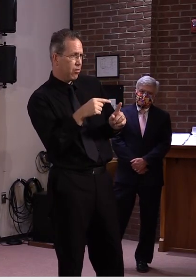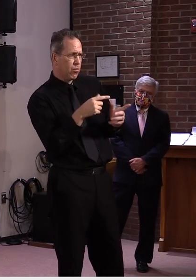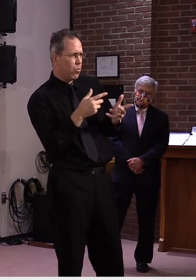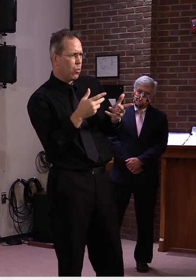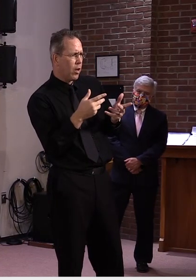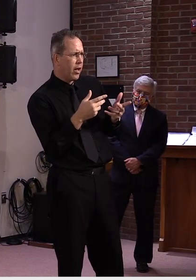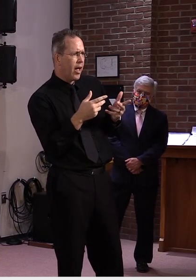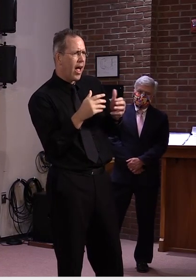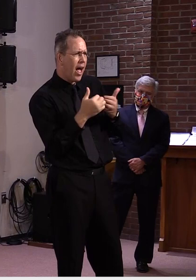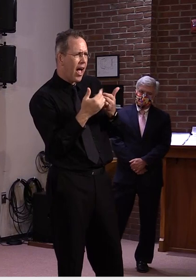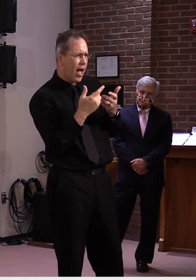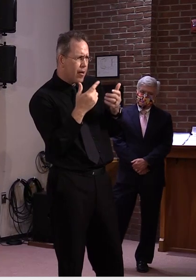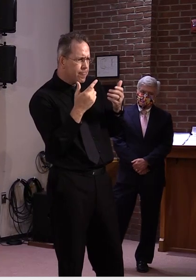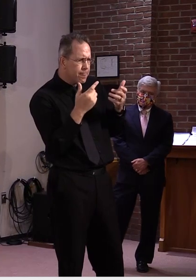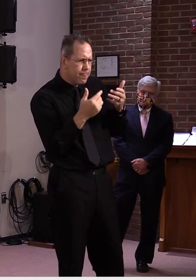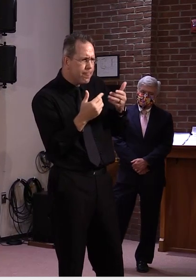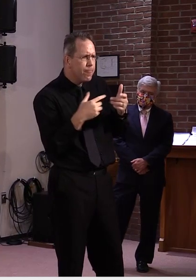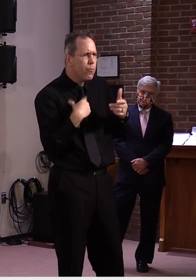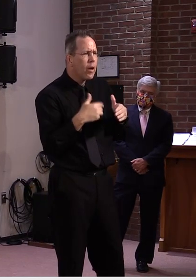Thank you.